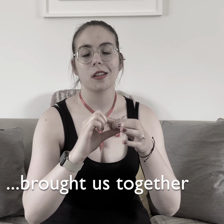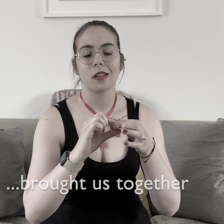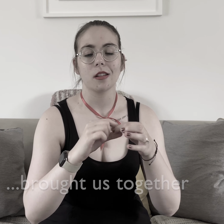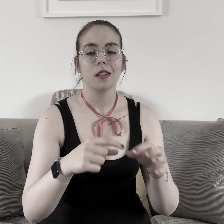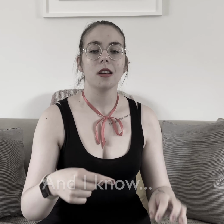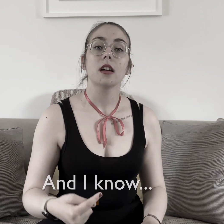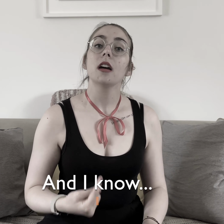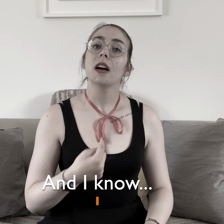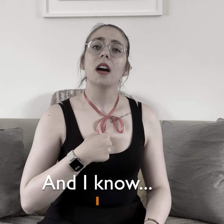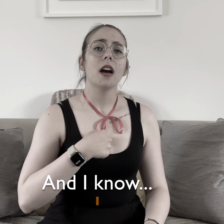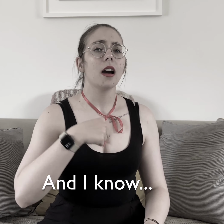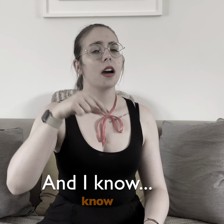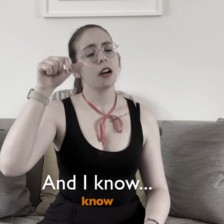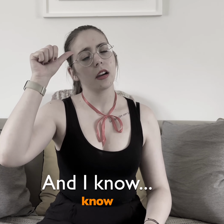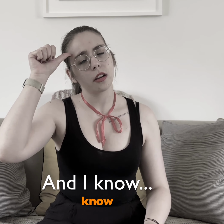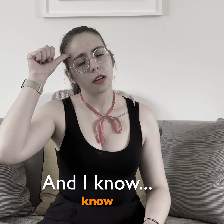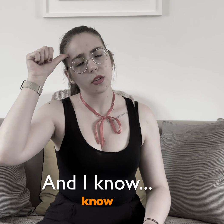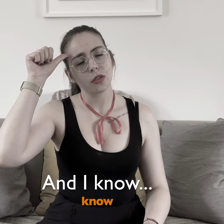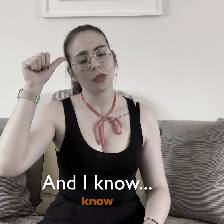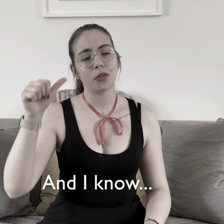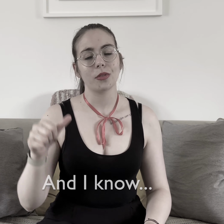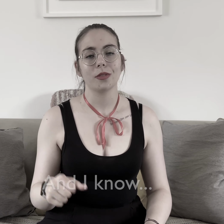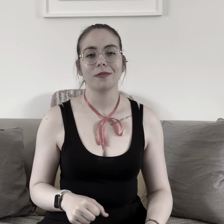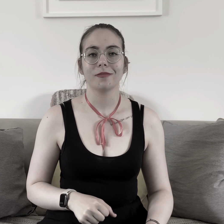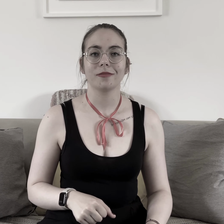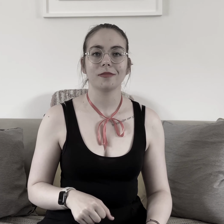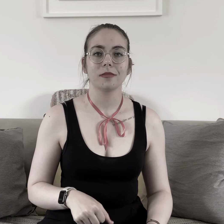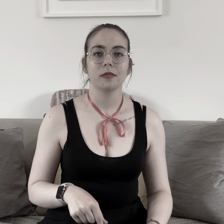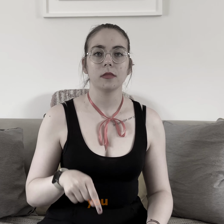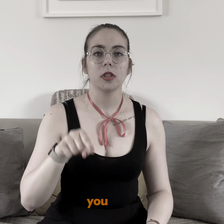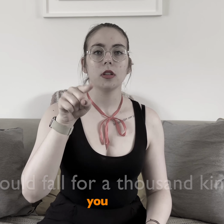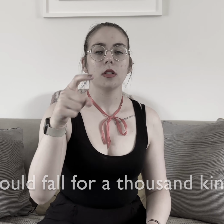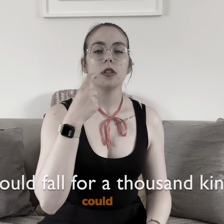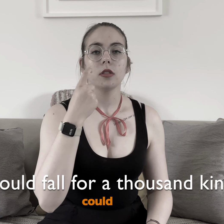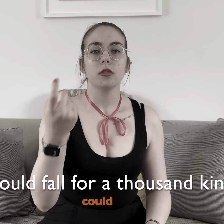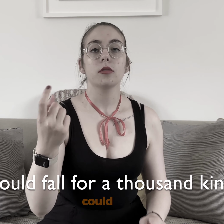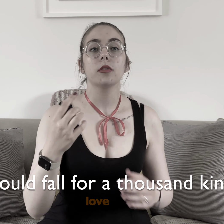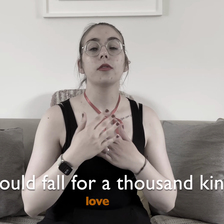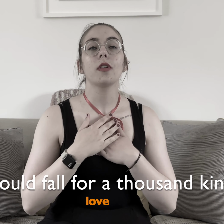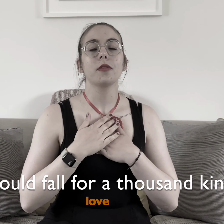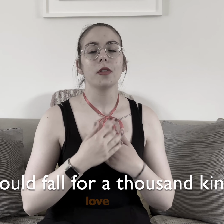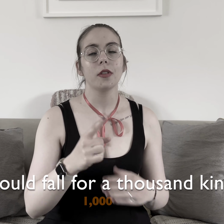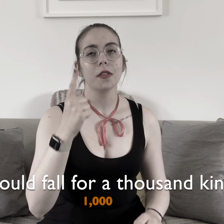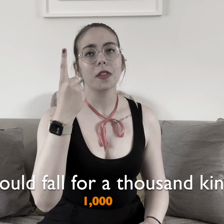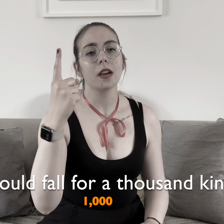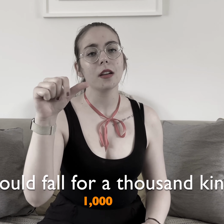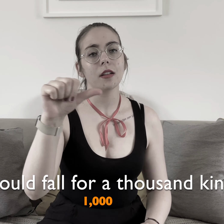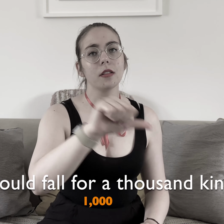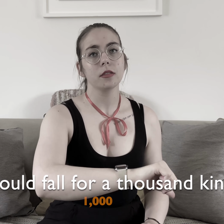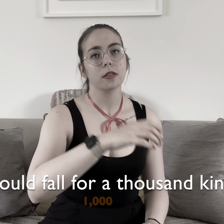And I know You could fall for a thousand